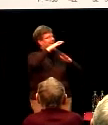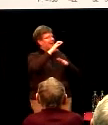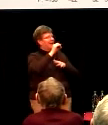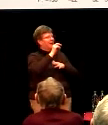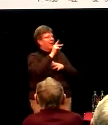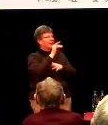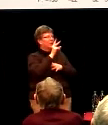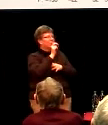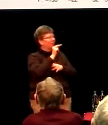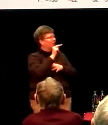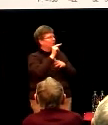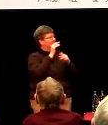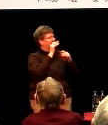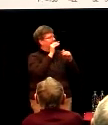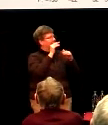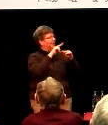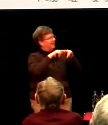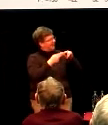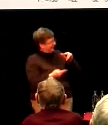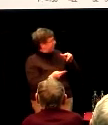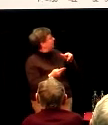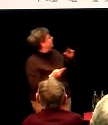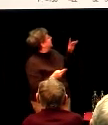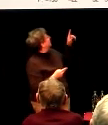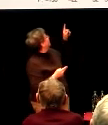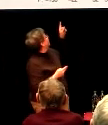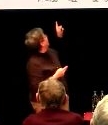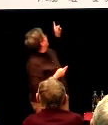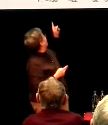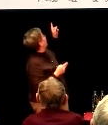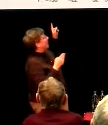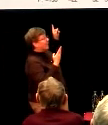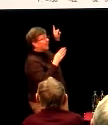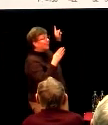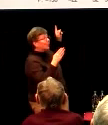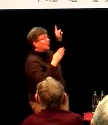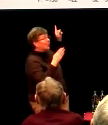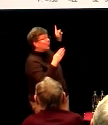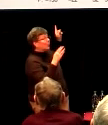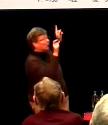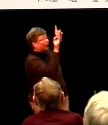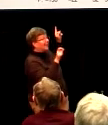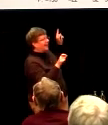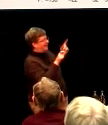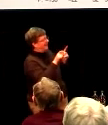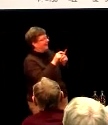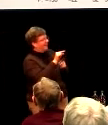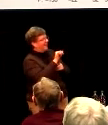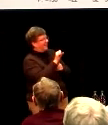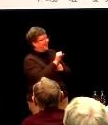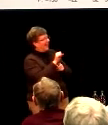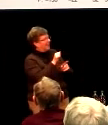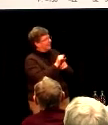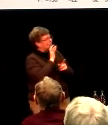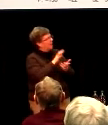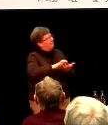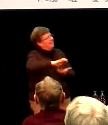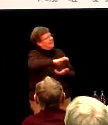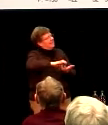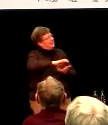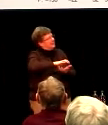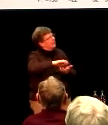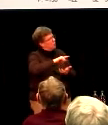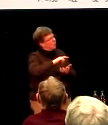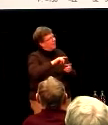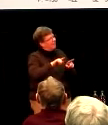Through the homosphere here, this blue line, the gases stay mixed. And so you